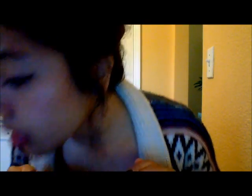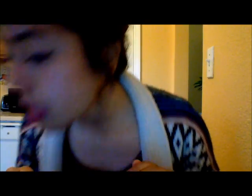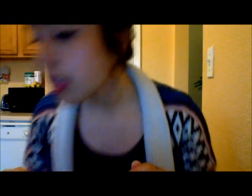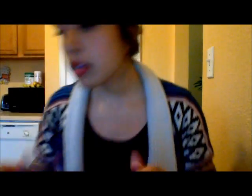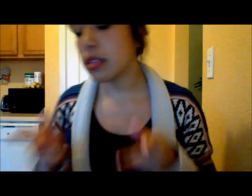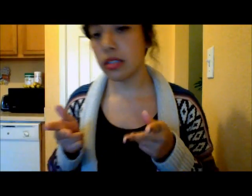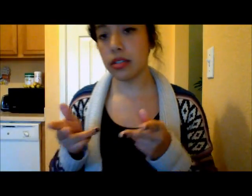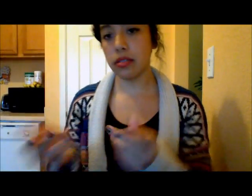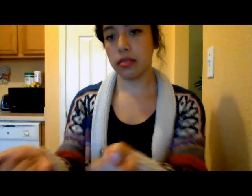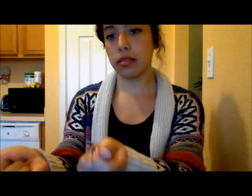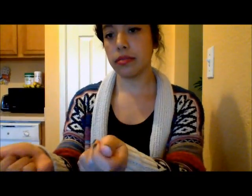So